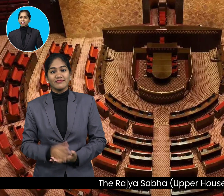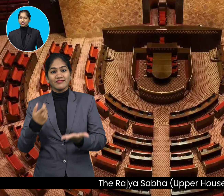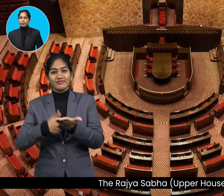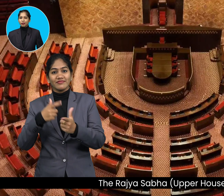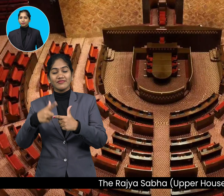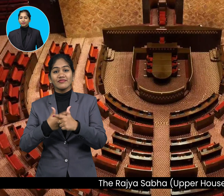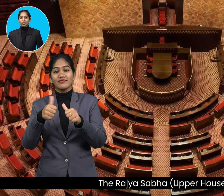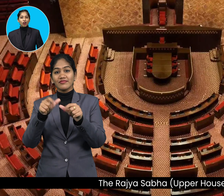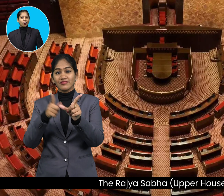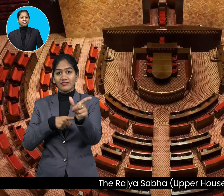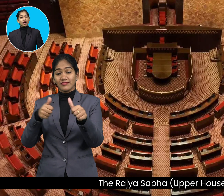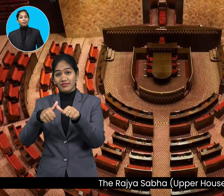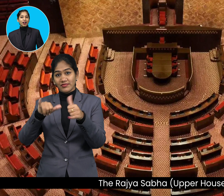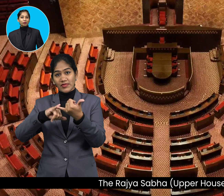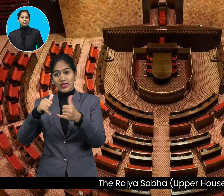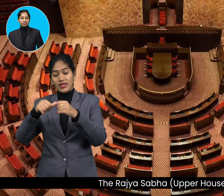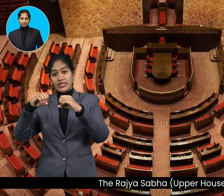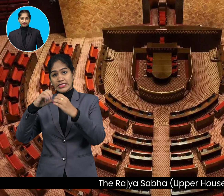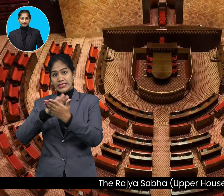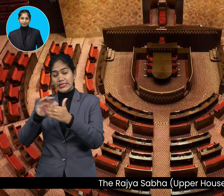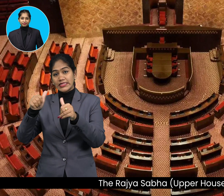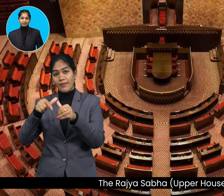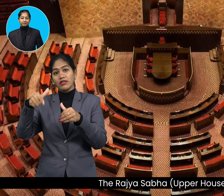the Rajya Sabha or upper house,